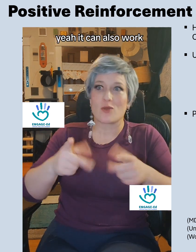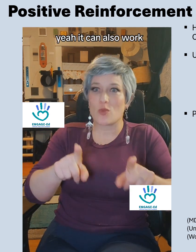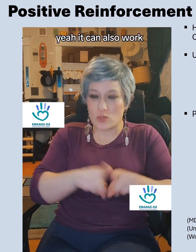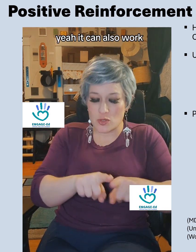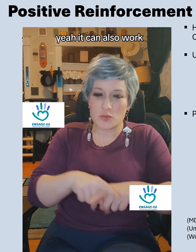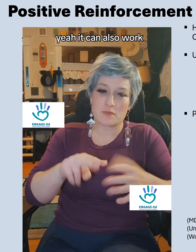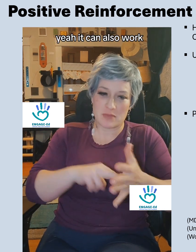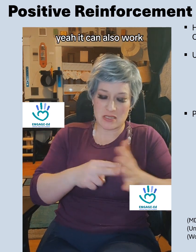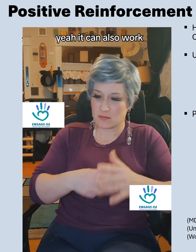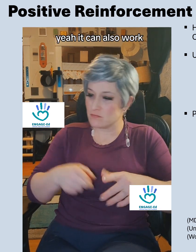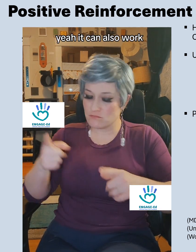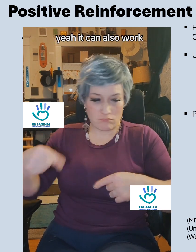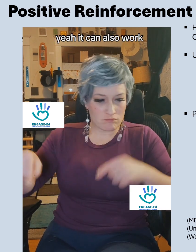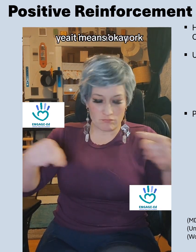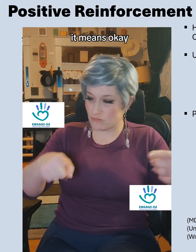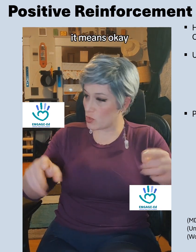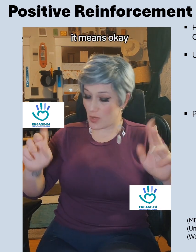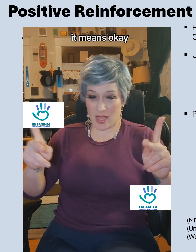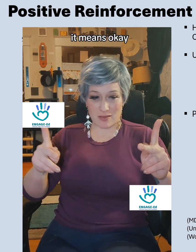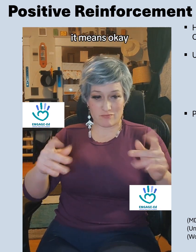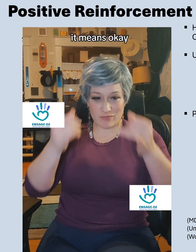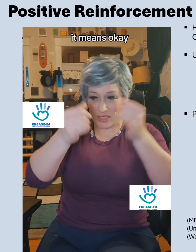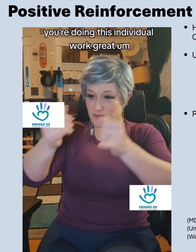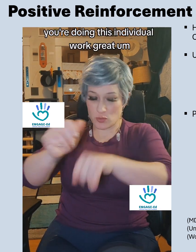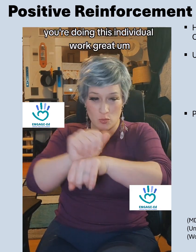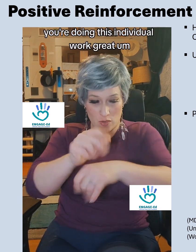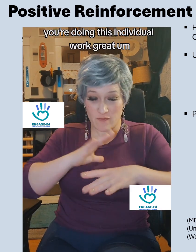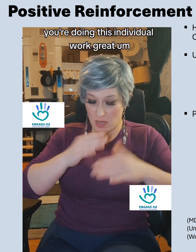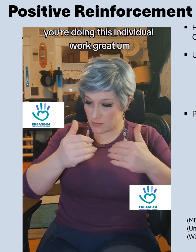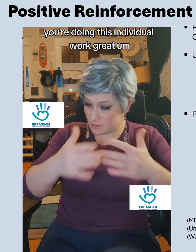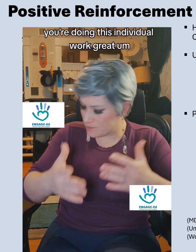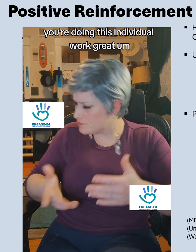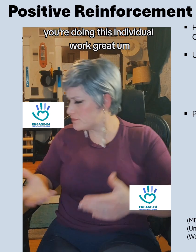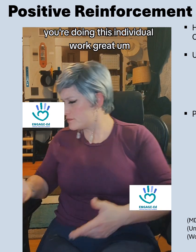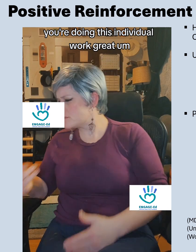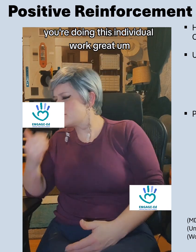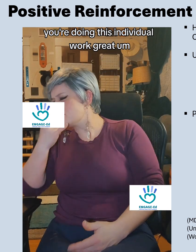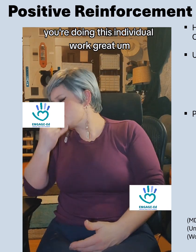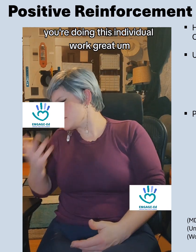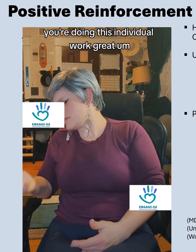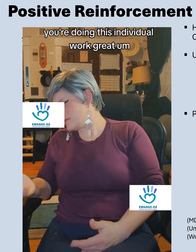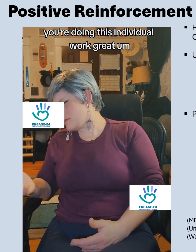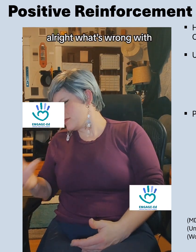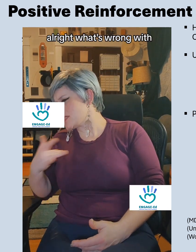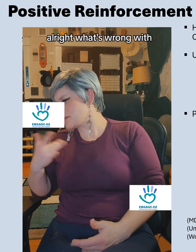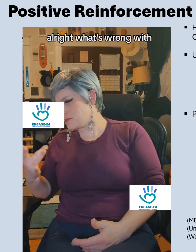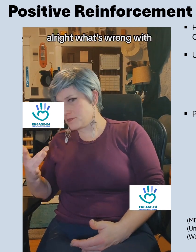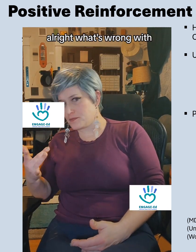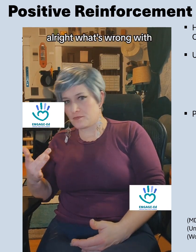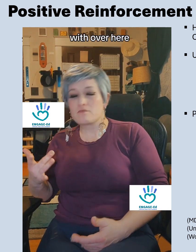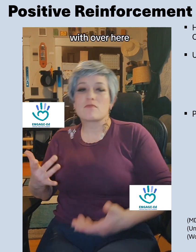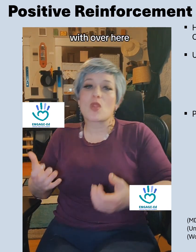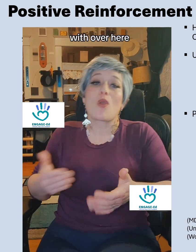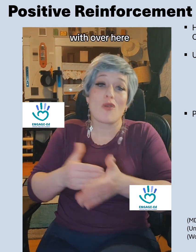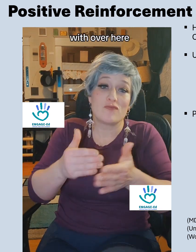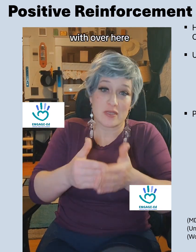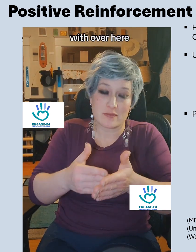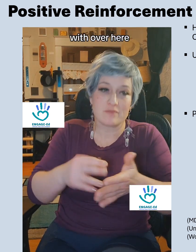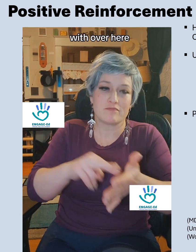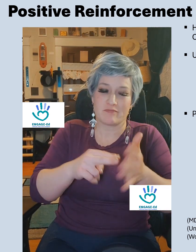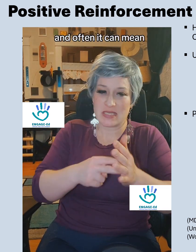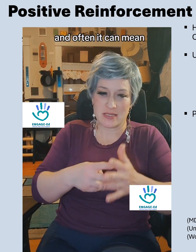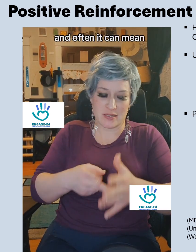25, yeah, it can also work. It means, oh, okay, you're doing this, individual work, great. All right, what's wrong with over